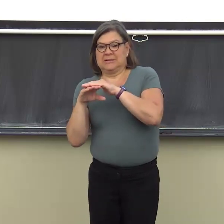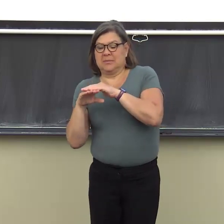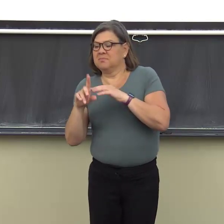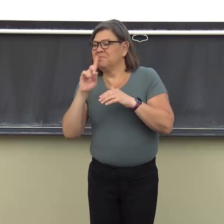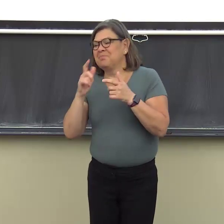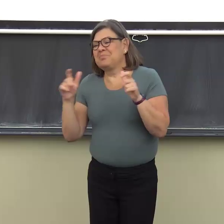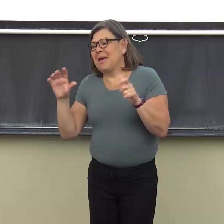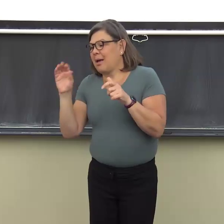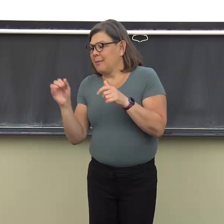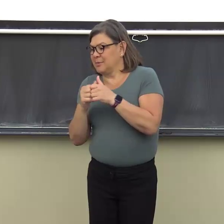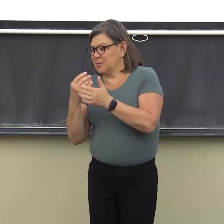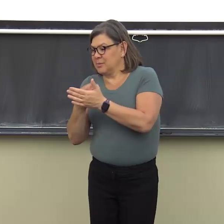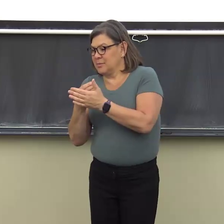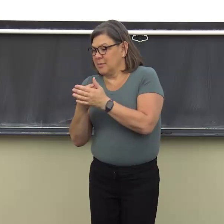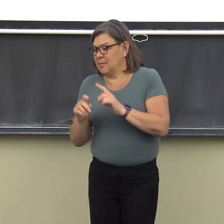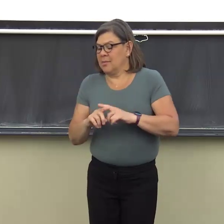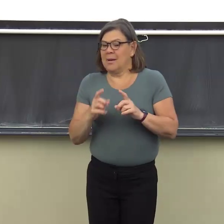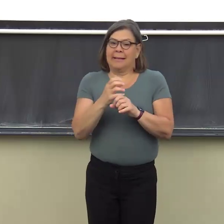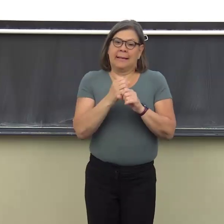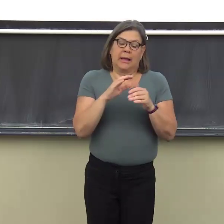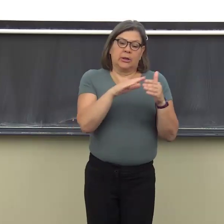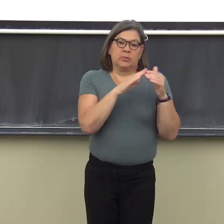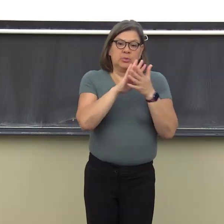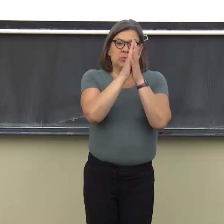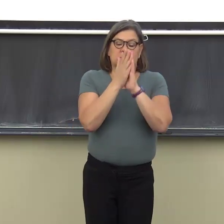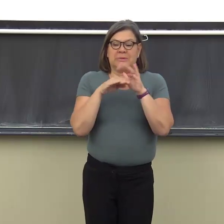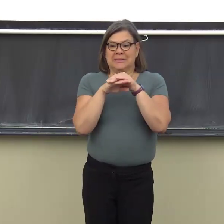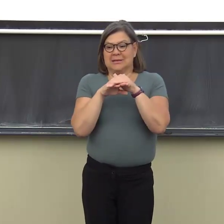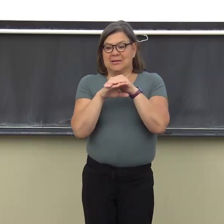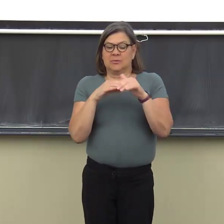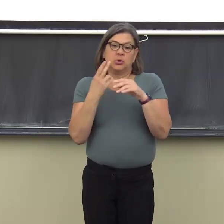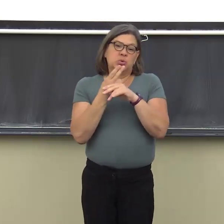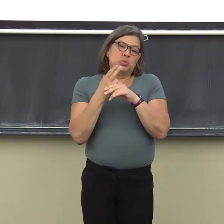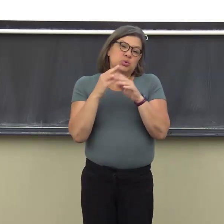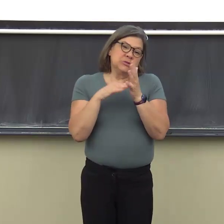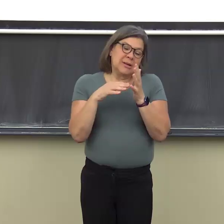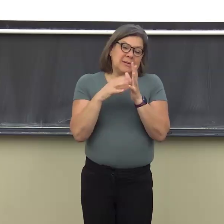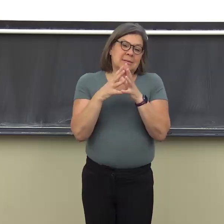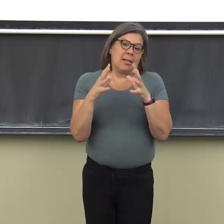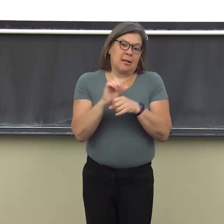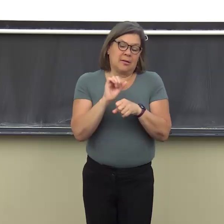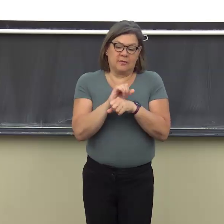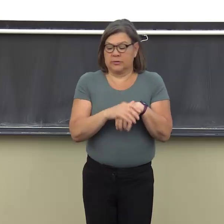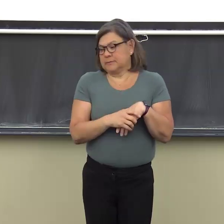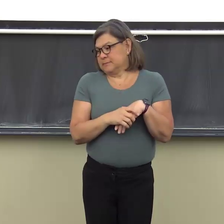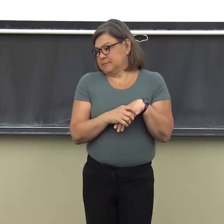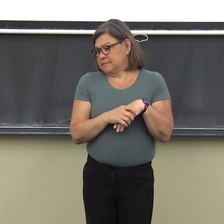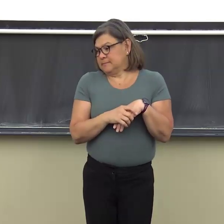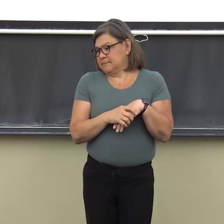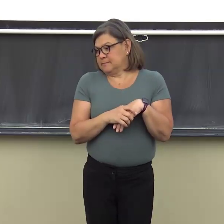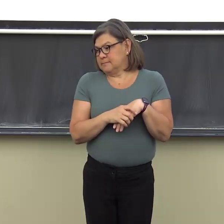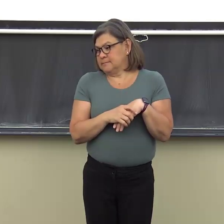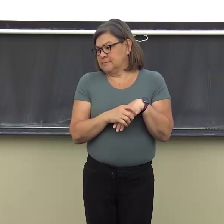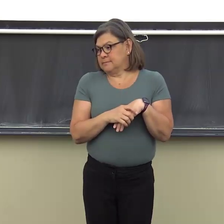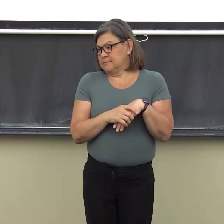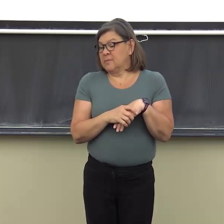what's with money, how do we actually get community to get study. And